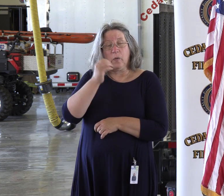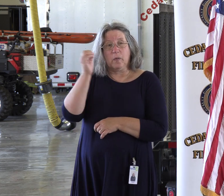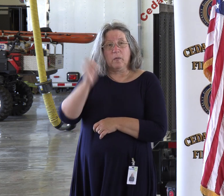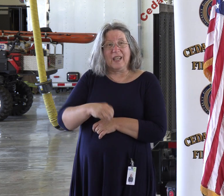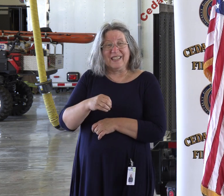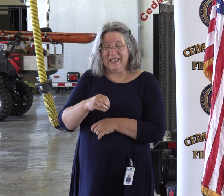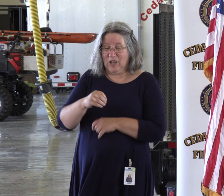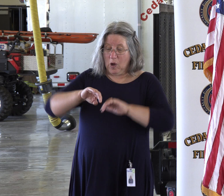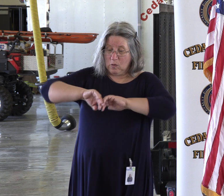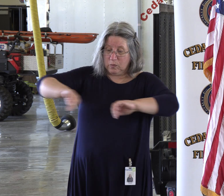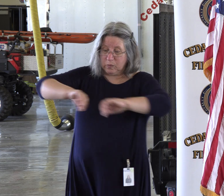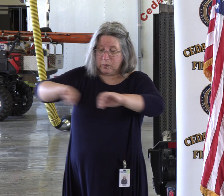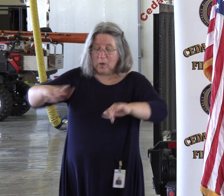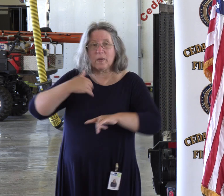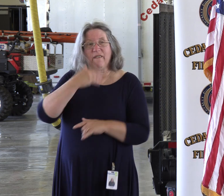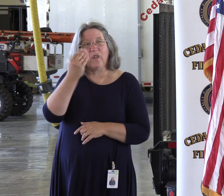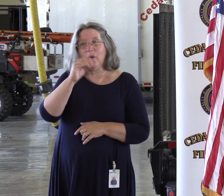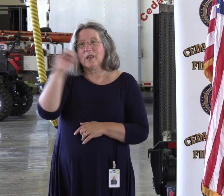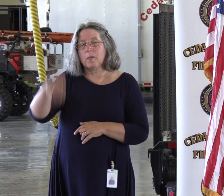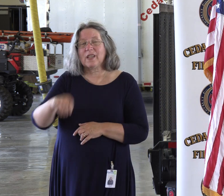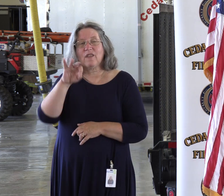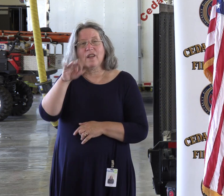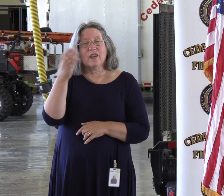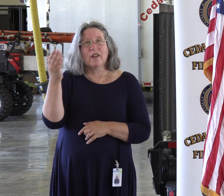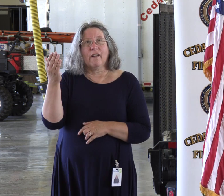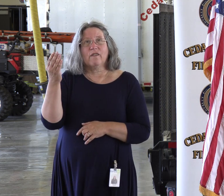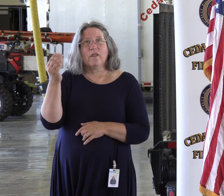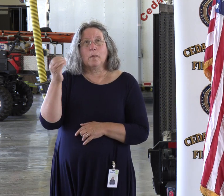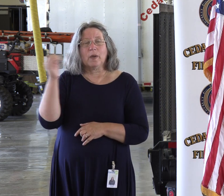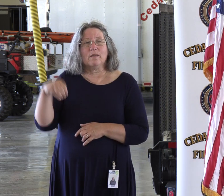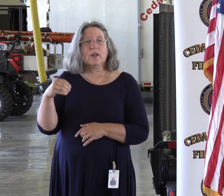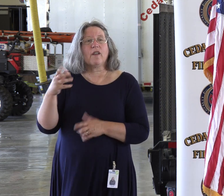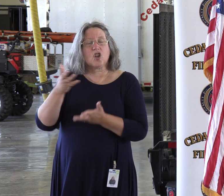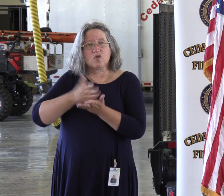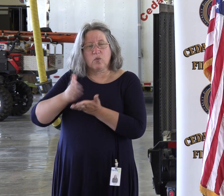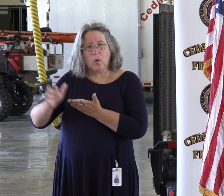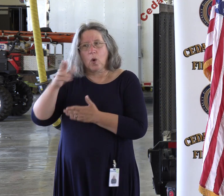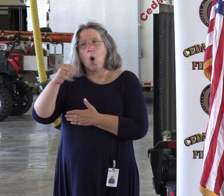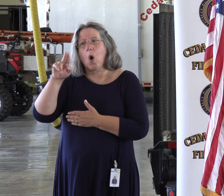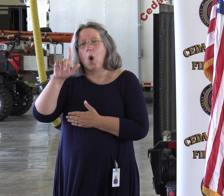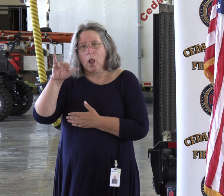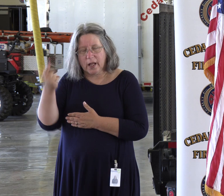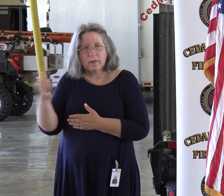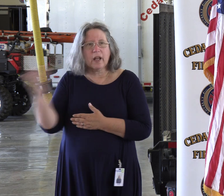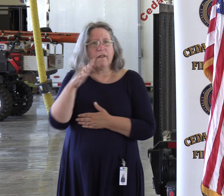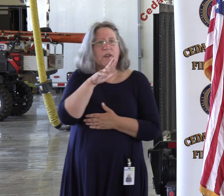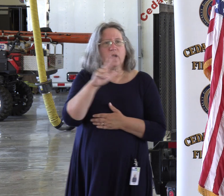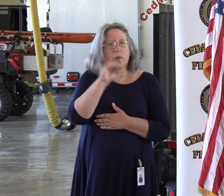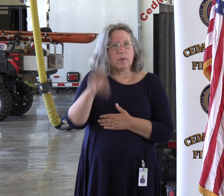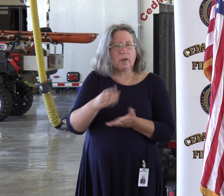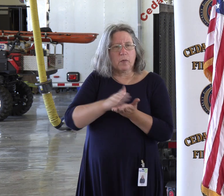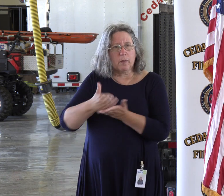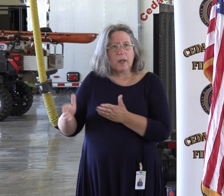our roadway routes. We have approximately 53% of these routes prepped for hauling, and approximately 33% of